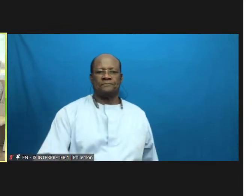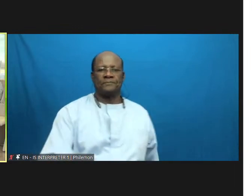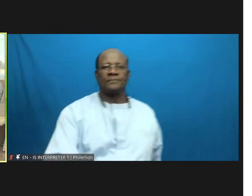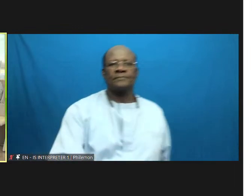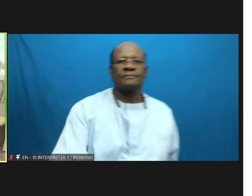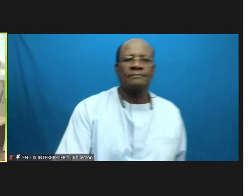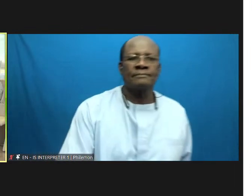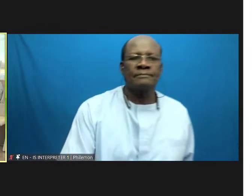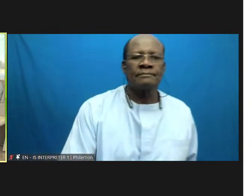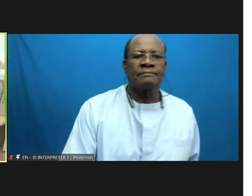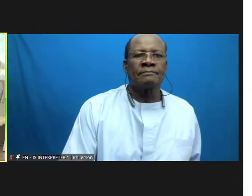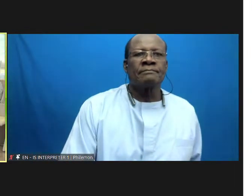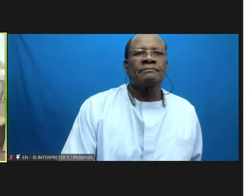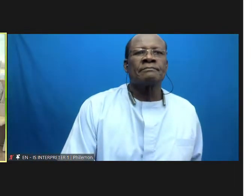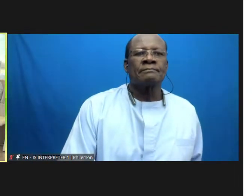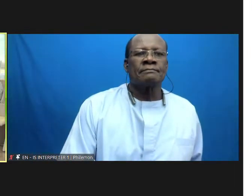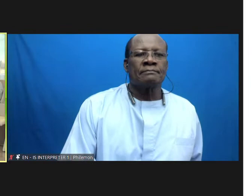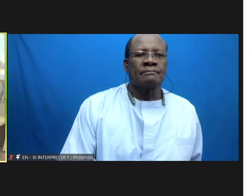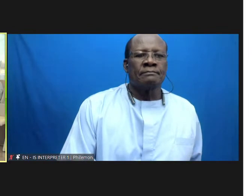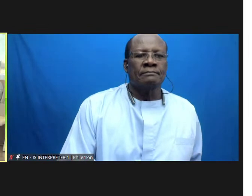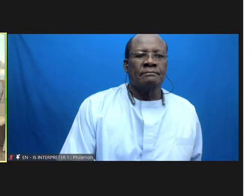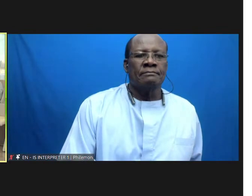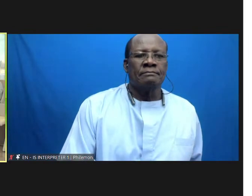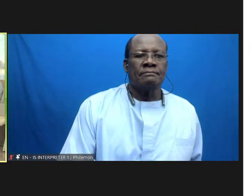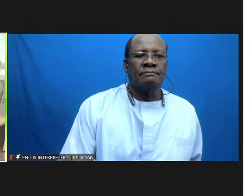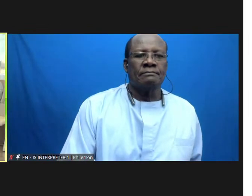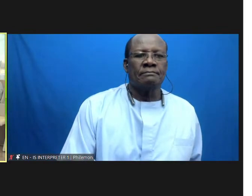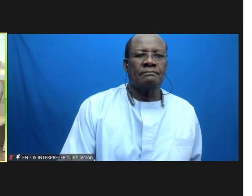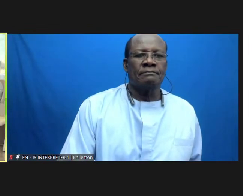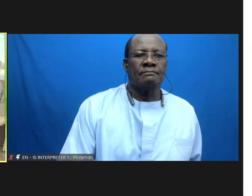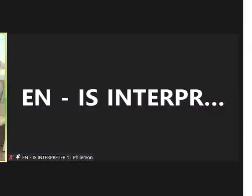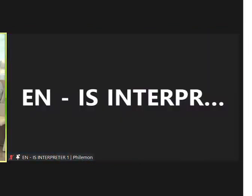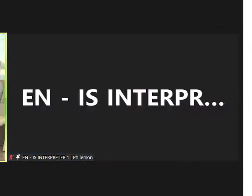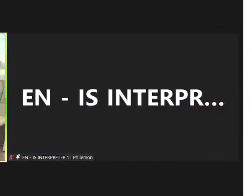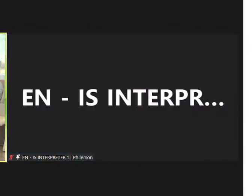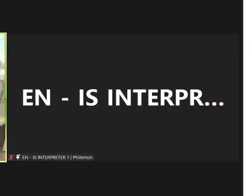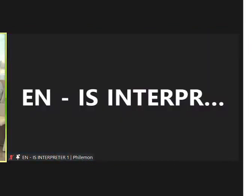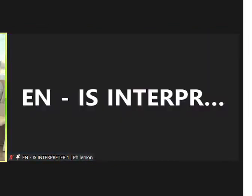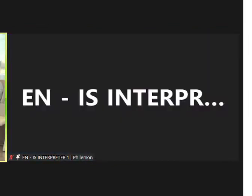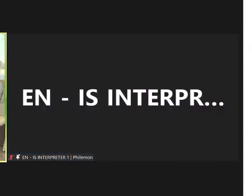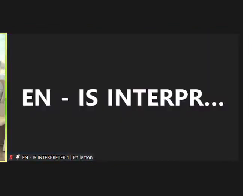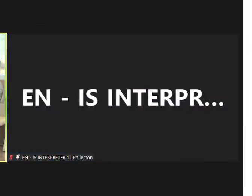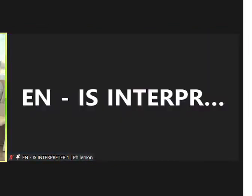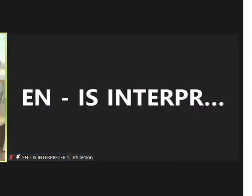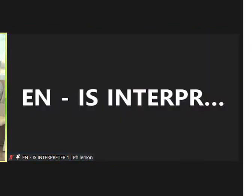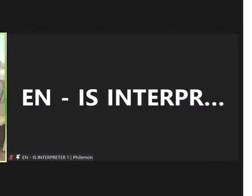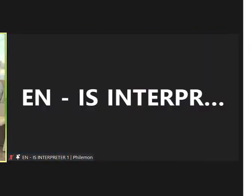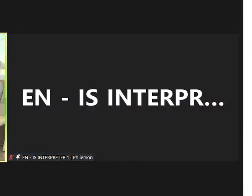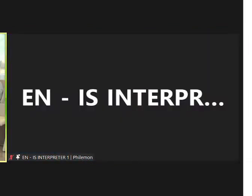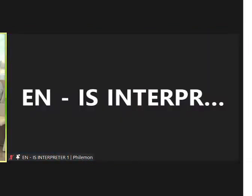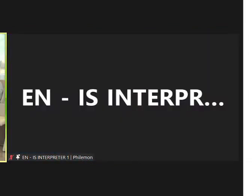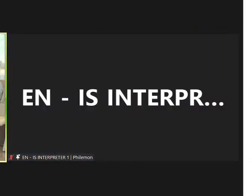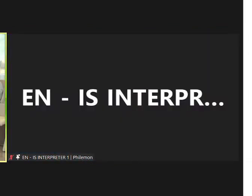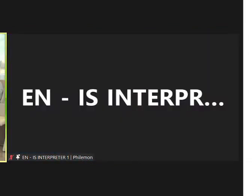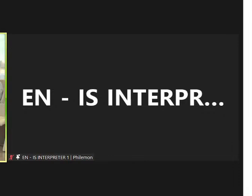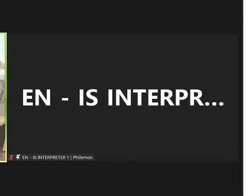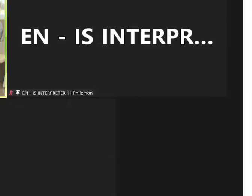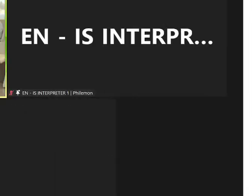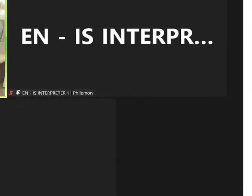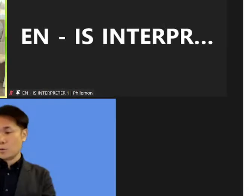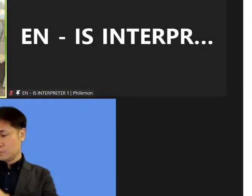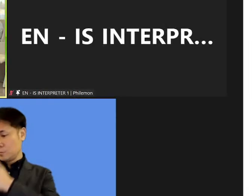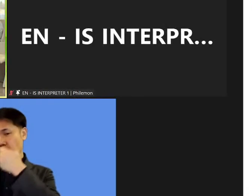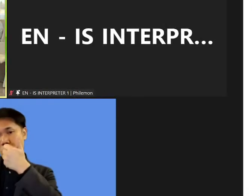Thank you very much, Mr. Moderator. I am Martin Sunke, one of the co-chairs of the African Regional Mechanism on the